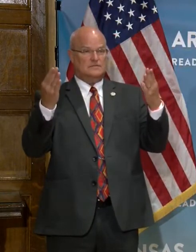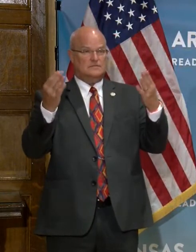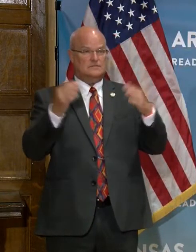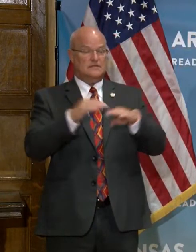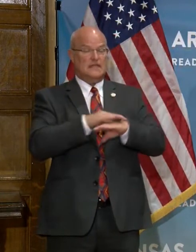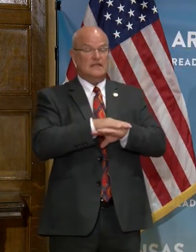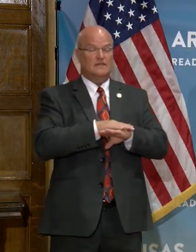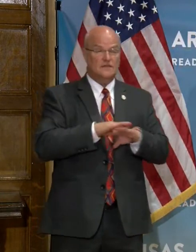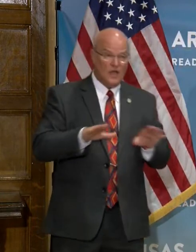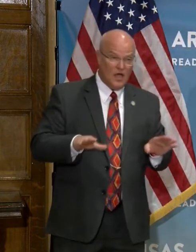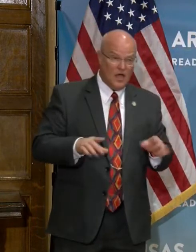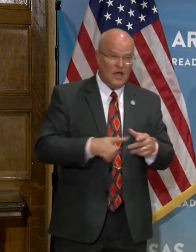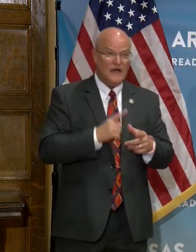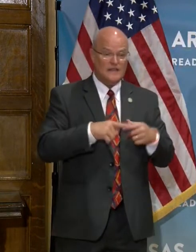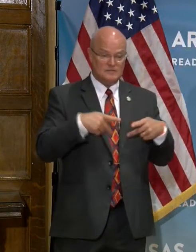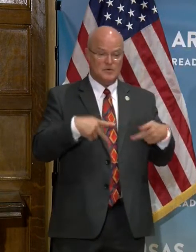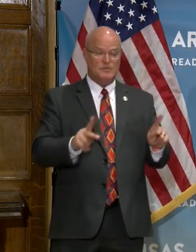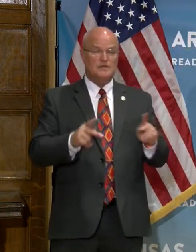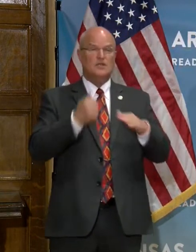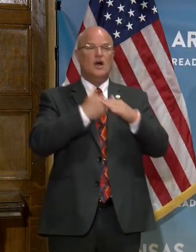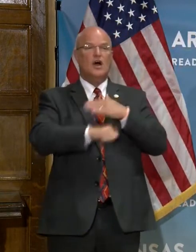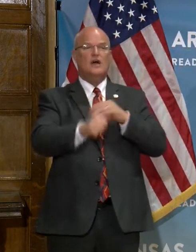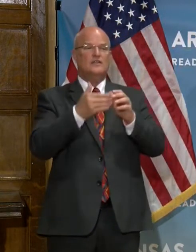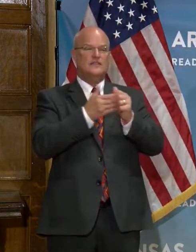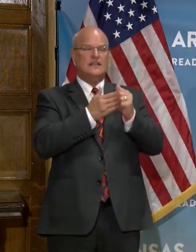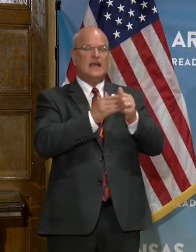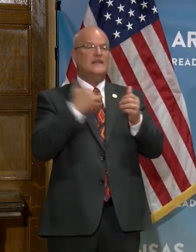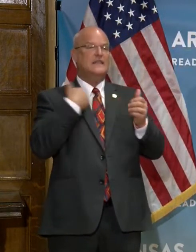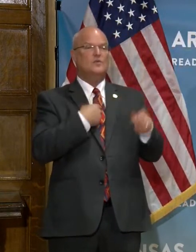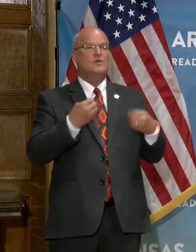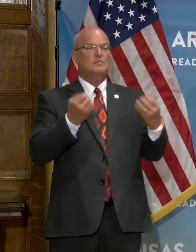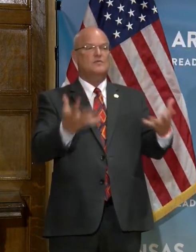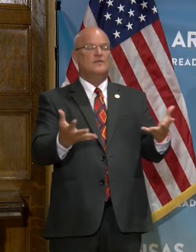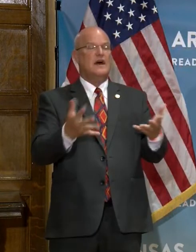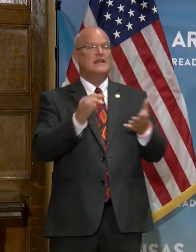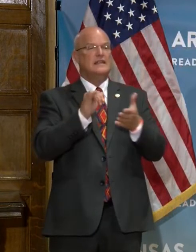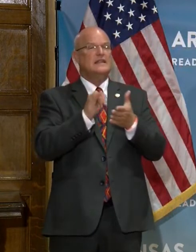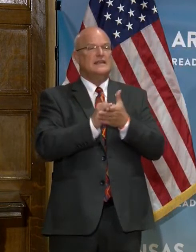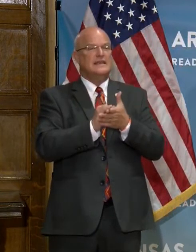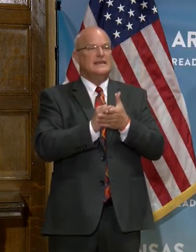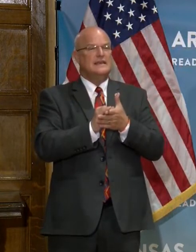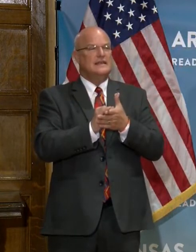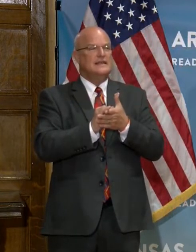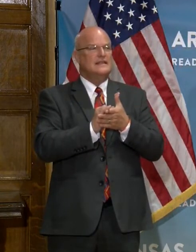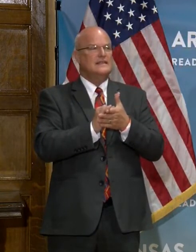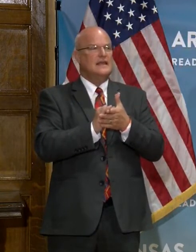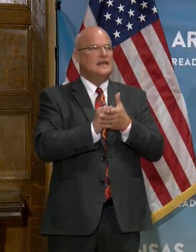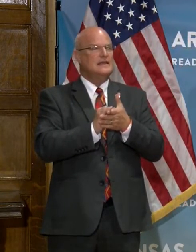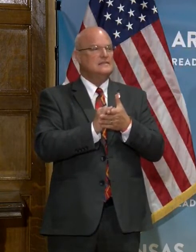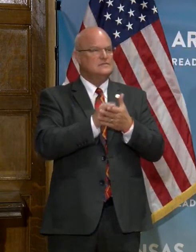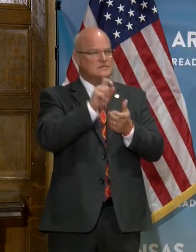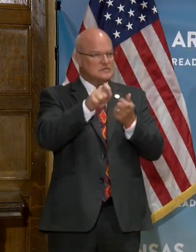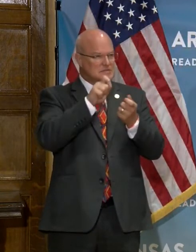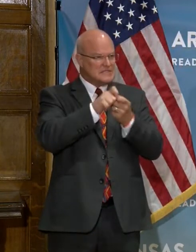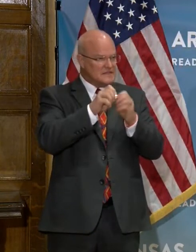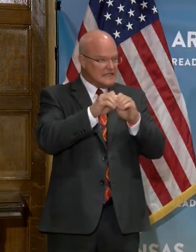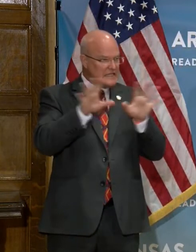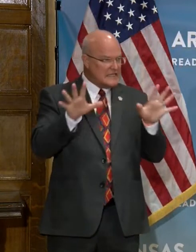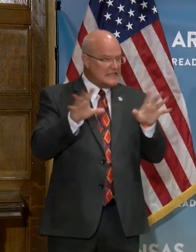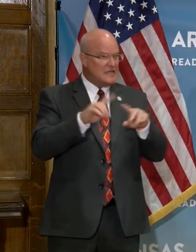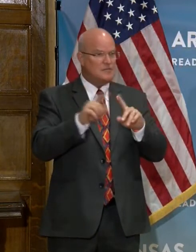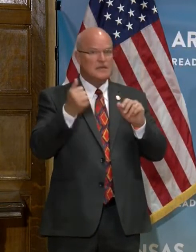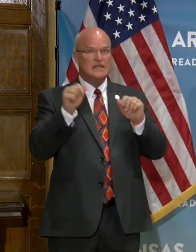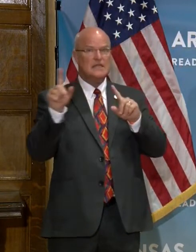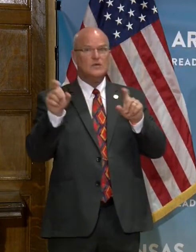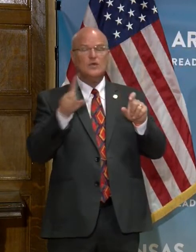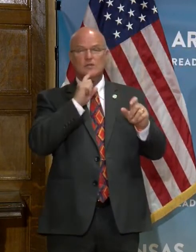not, then that's permissible under the guidance that we've provided, which is rather specific and clear. But any